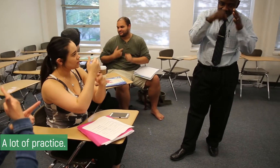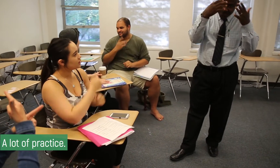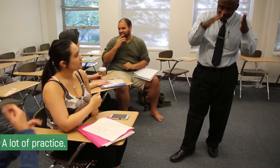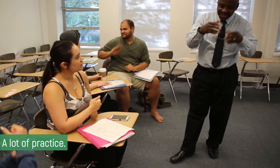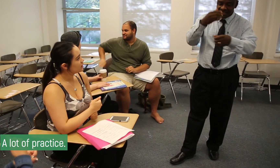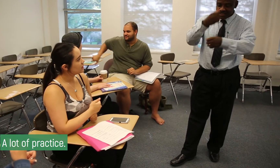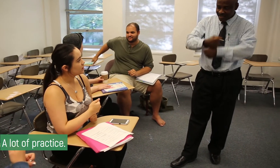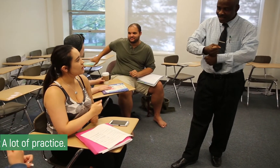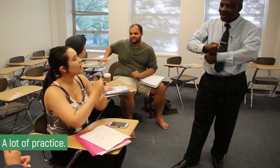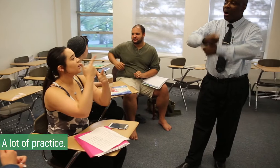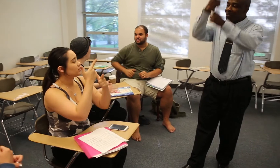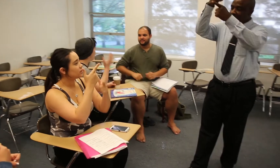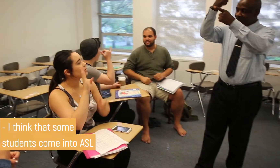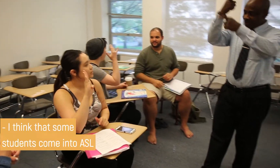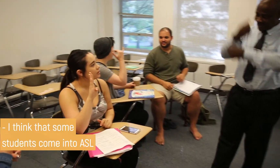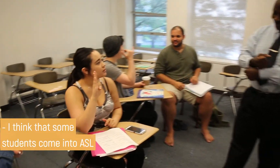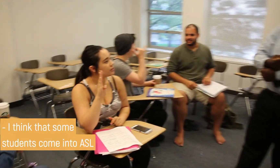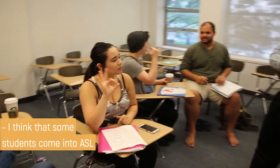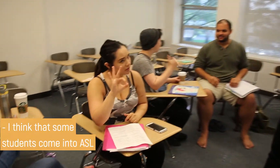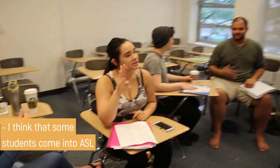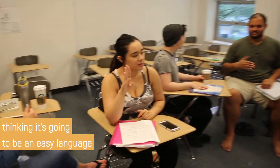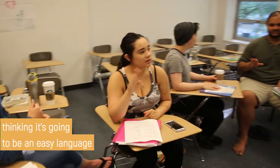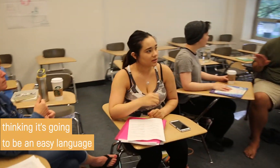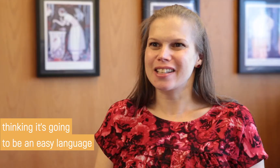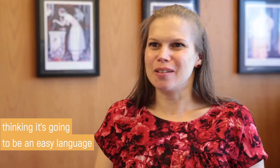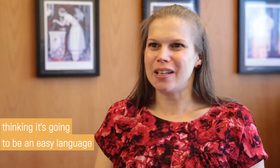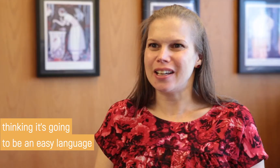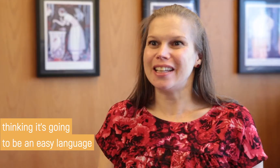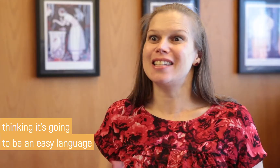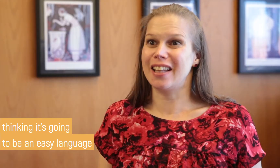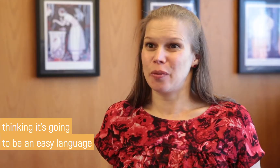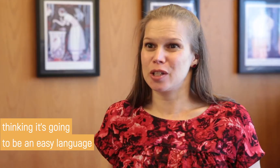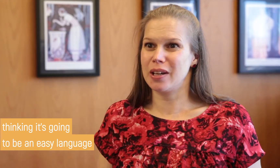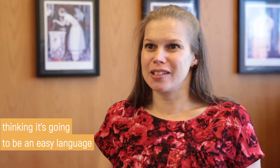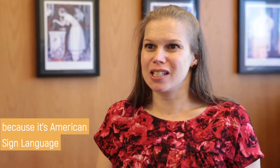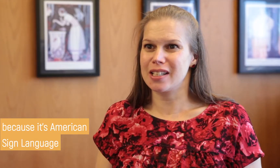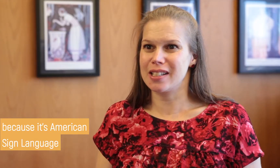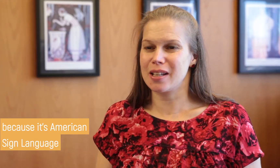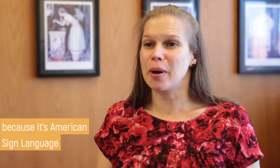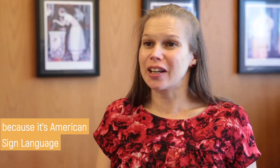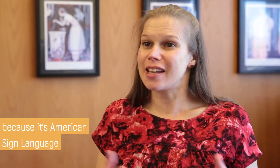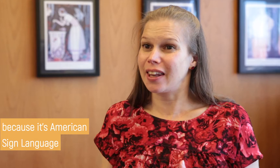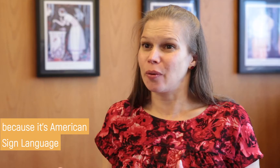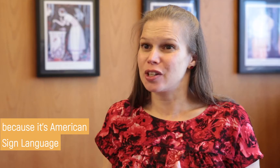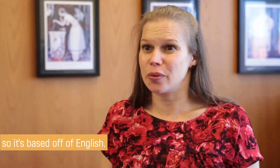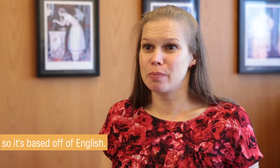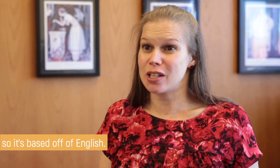a lot of practice. I think that some students come into ASL thinking it's going to be an easy language, because it's American Sign Language, so it's based